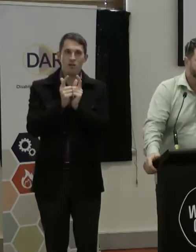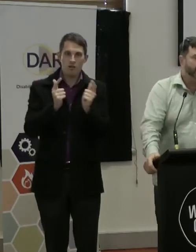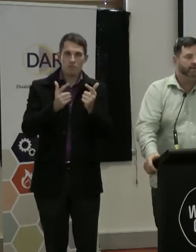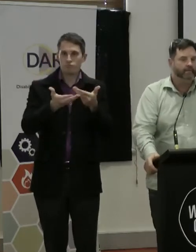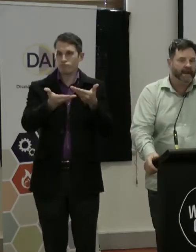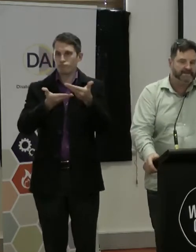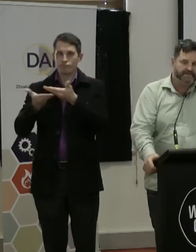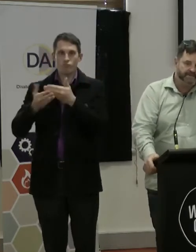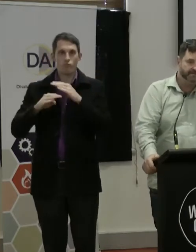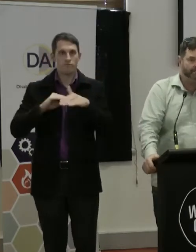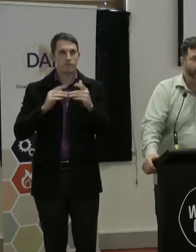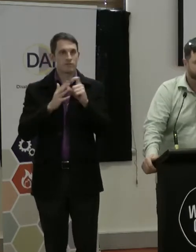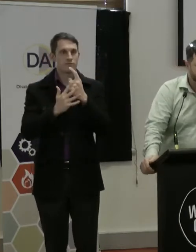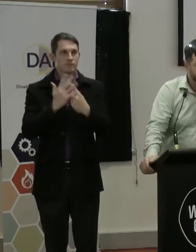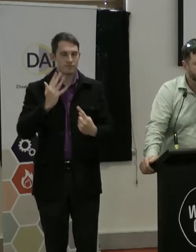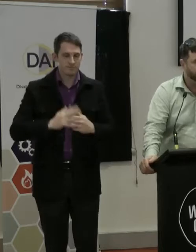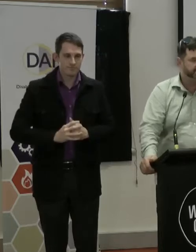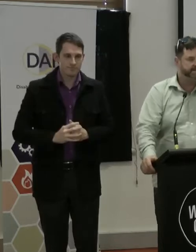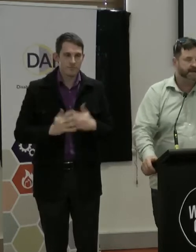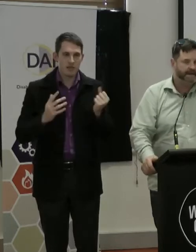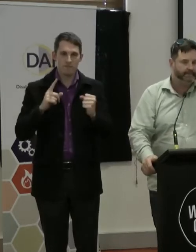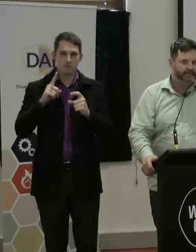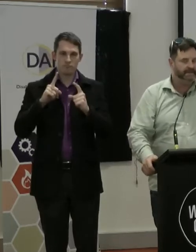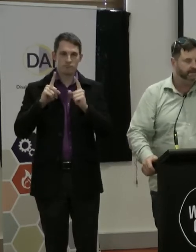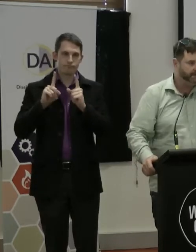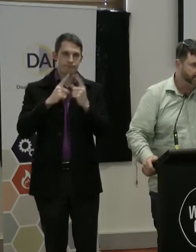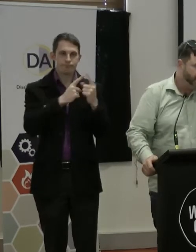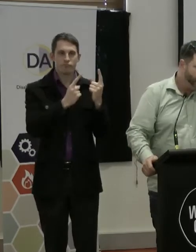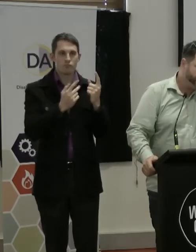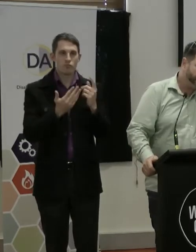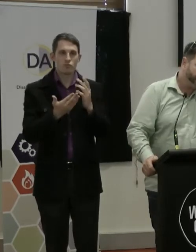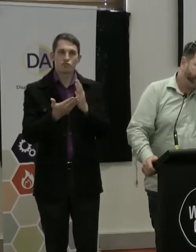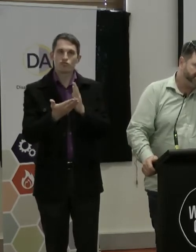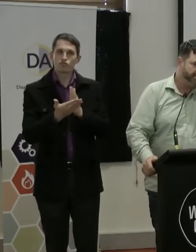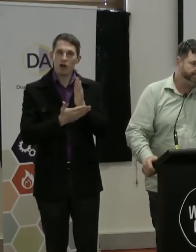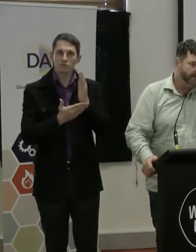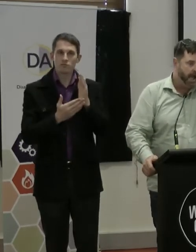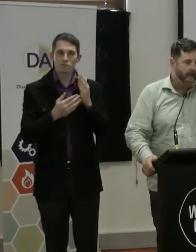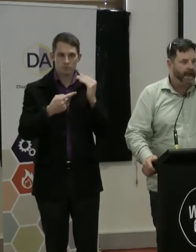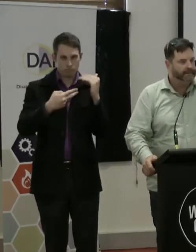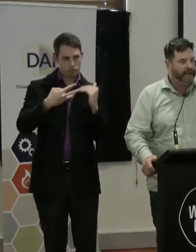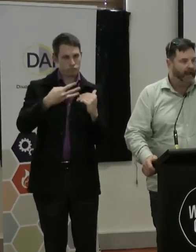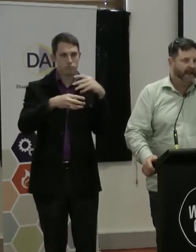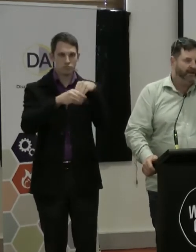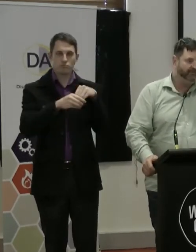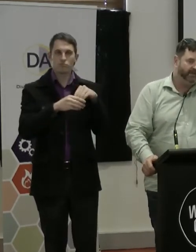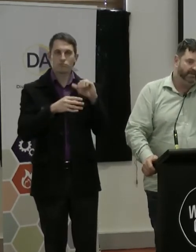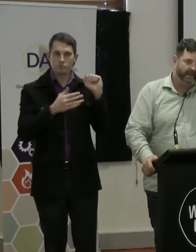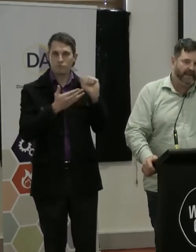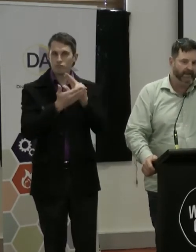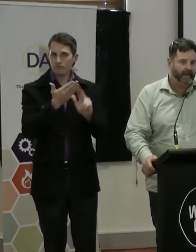And there are a range of different rights espoused within the Convention,